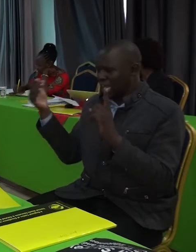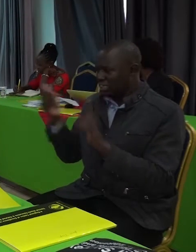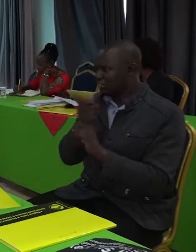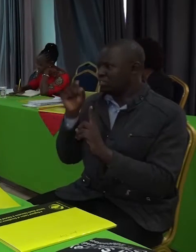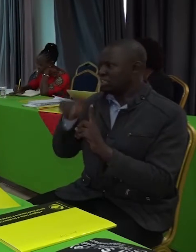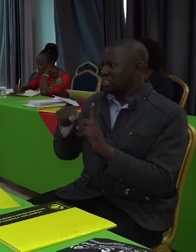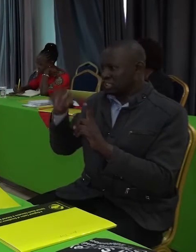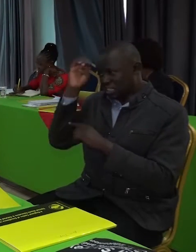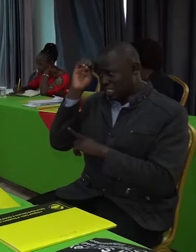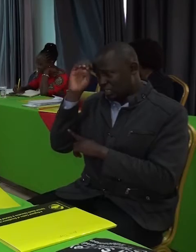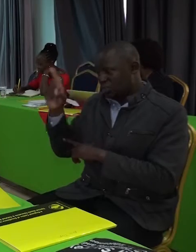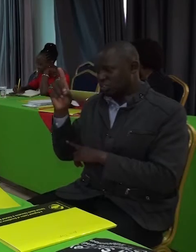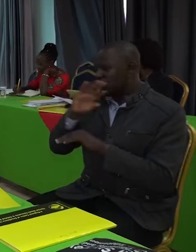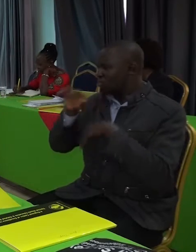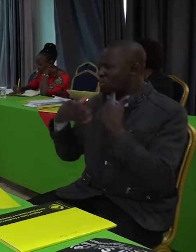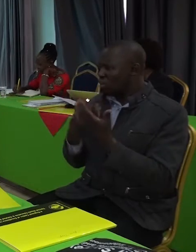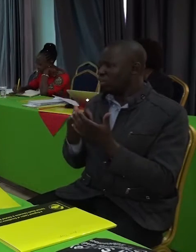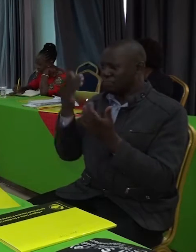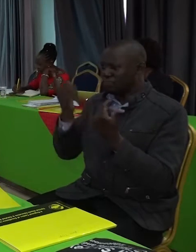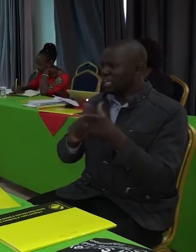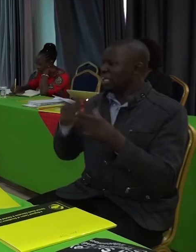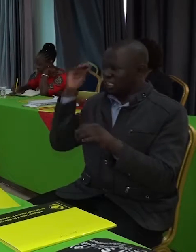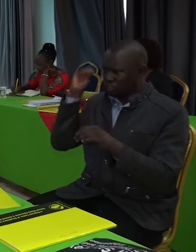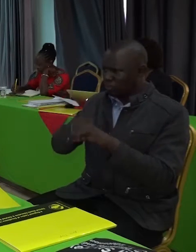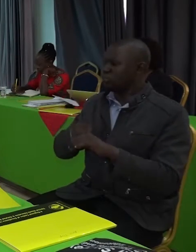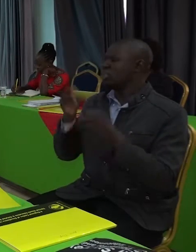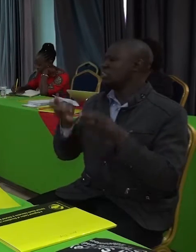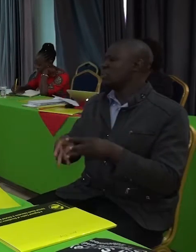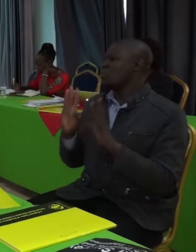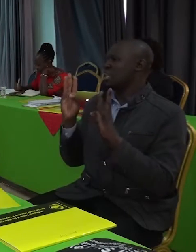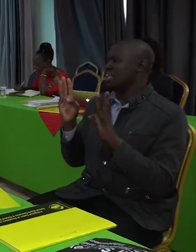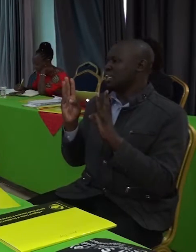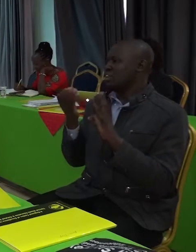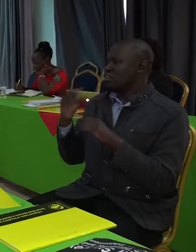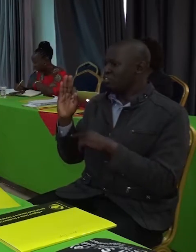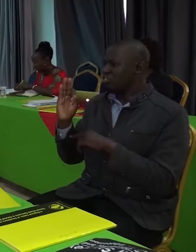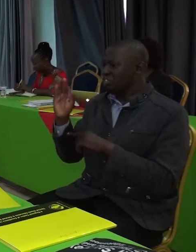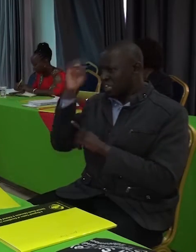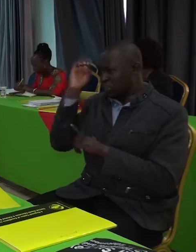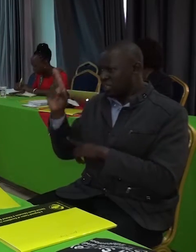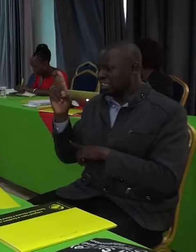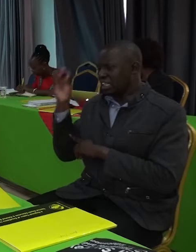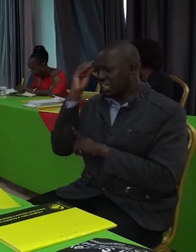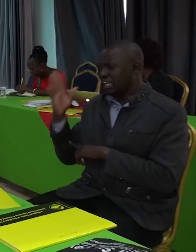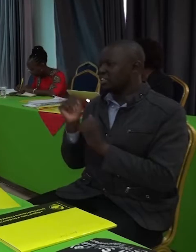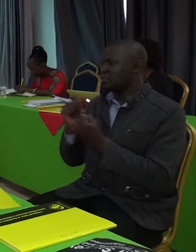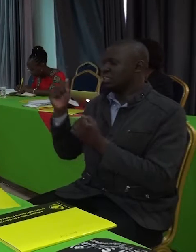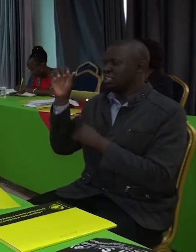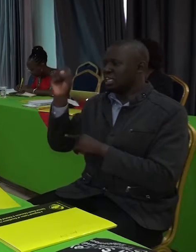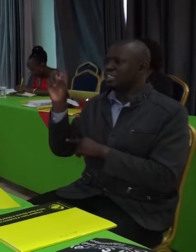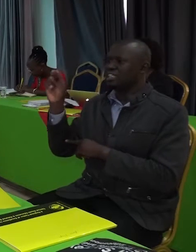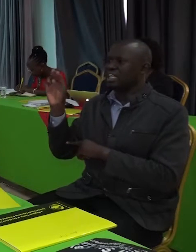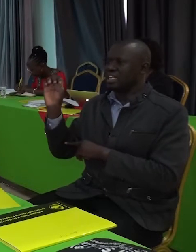achieve education for all, then inclusion is the way of educating learners with special needs